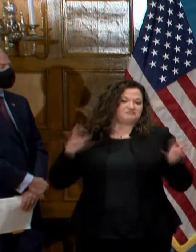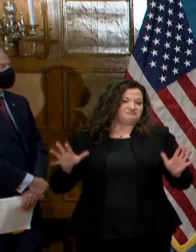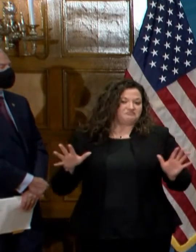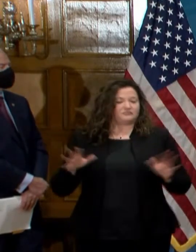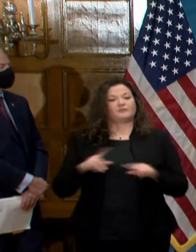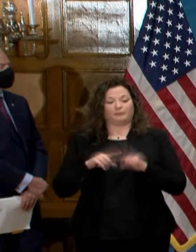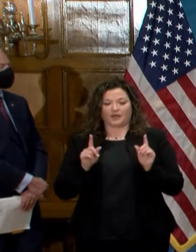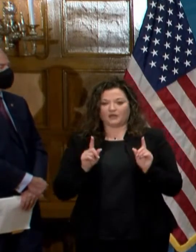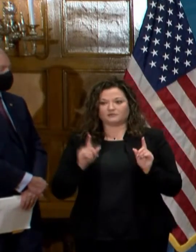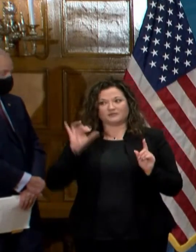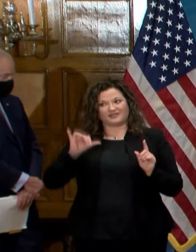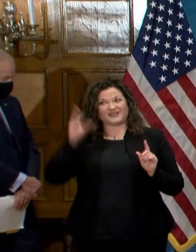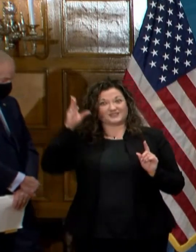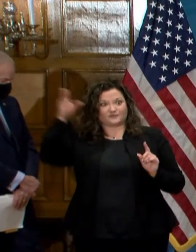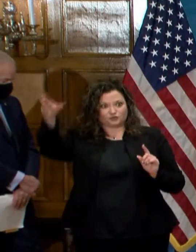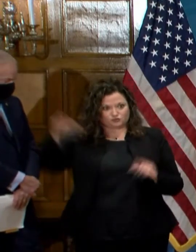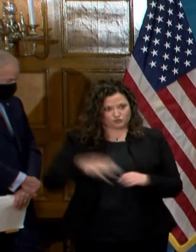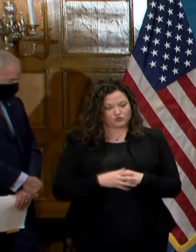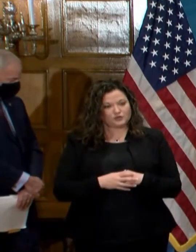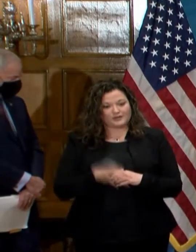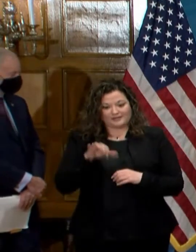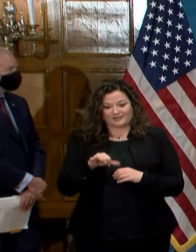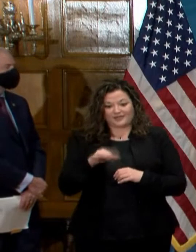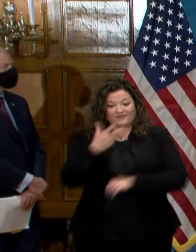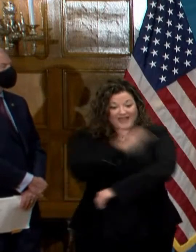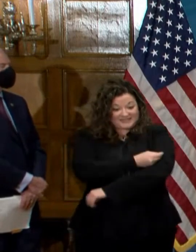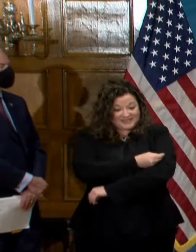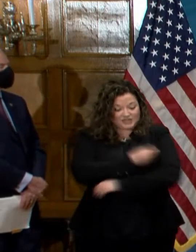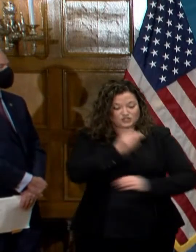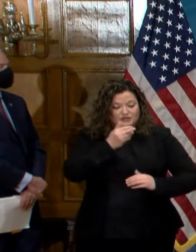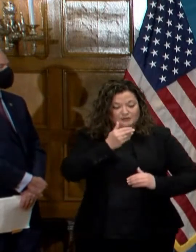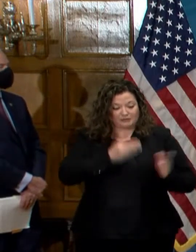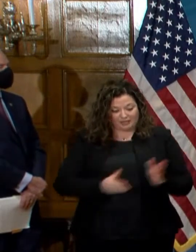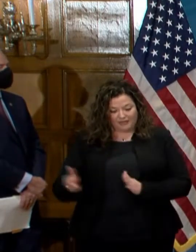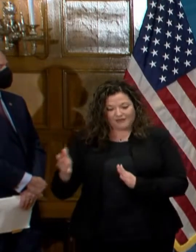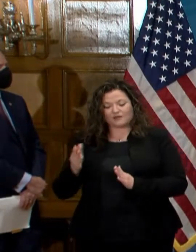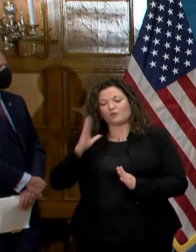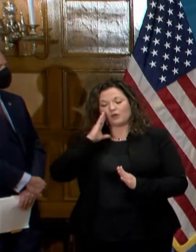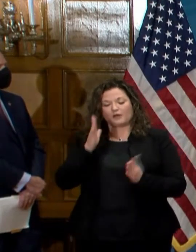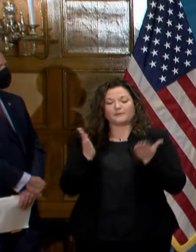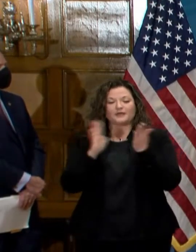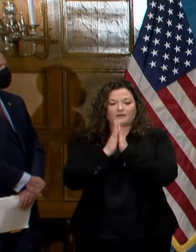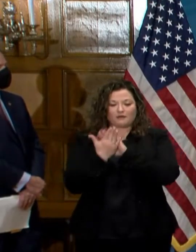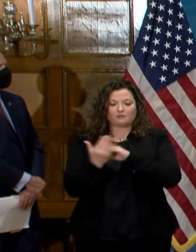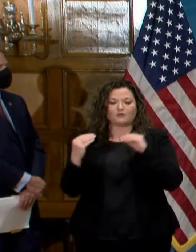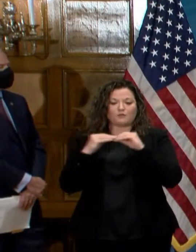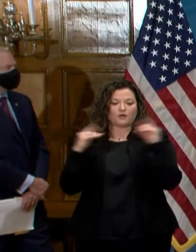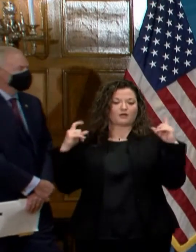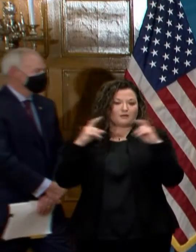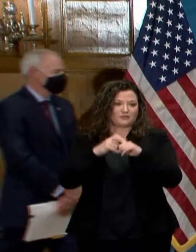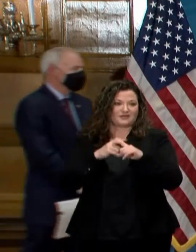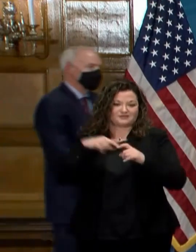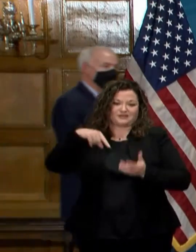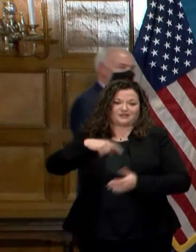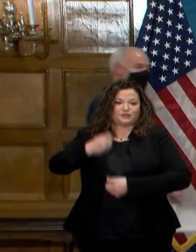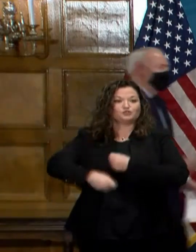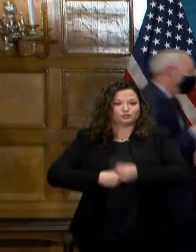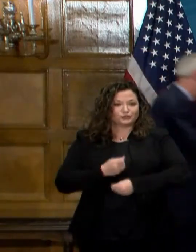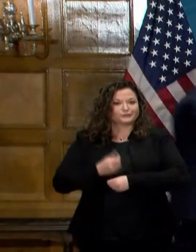So this plan of vaccination will become progressively more complex as we move into this year.